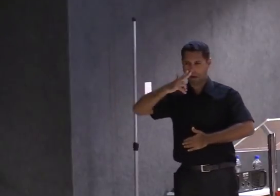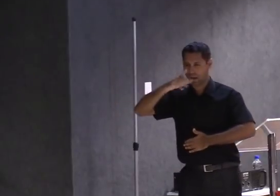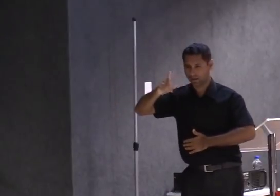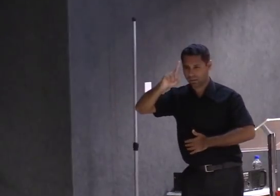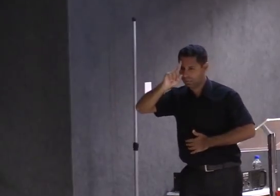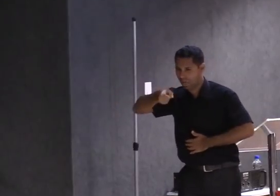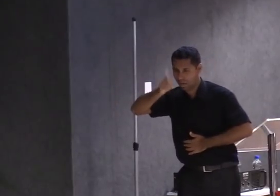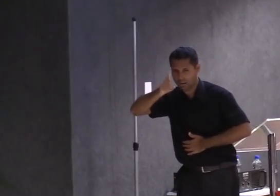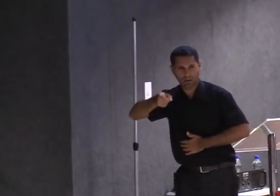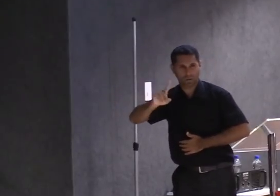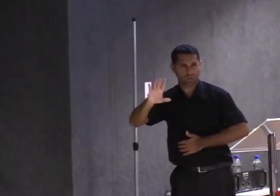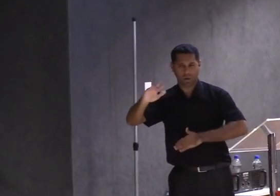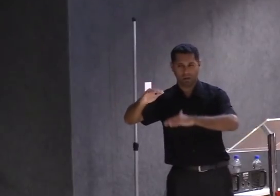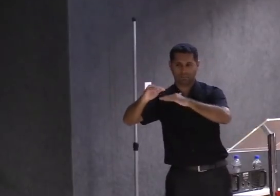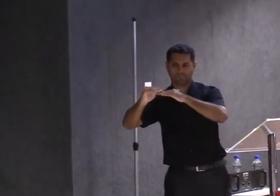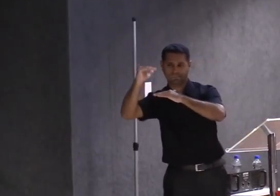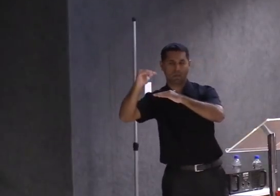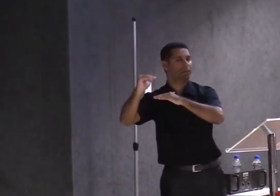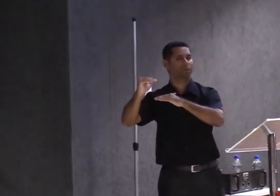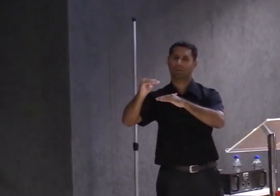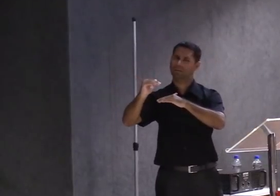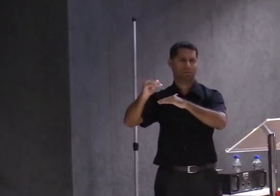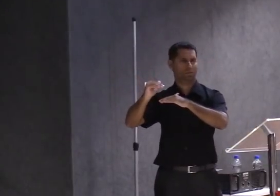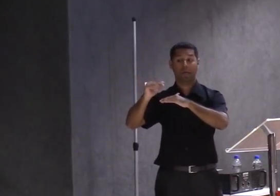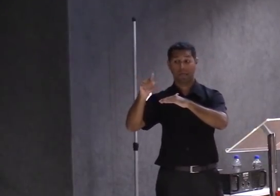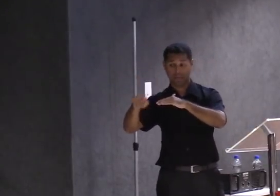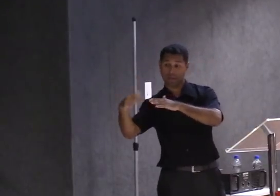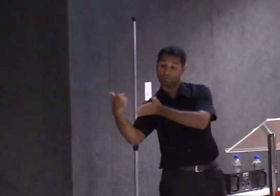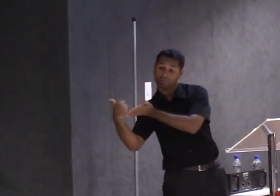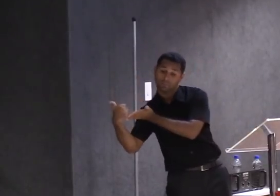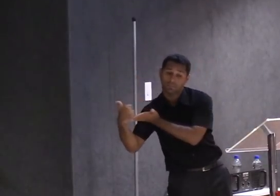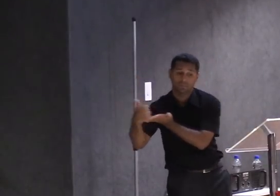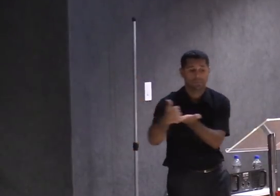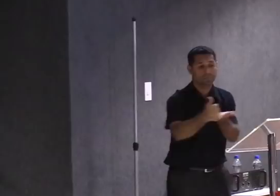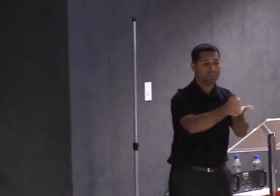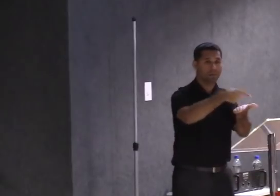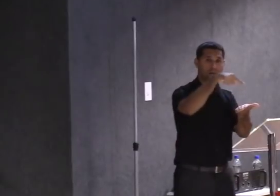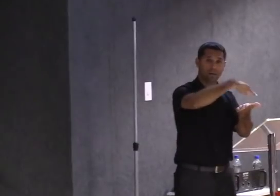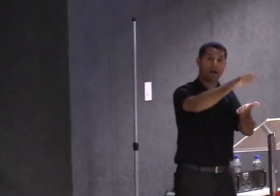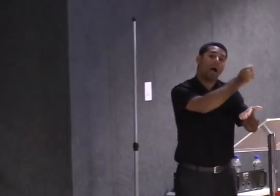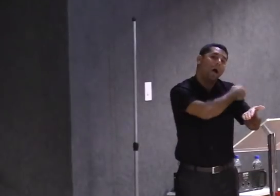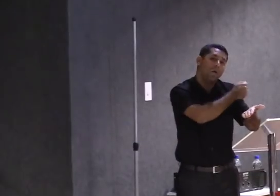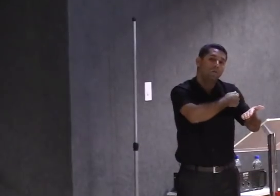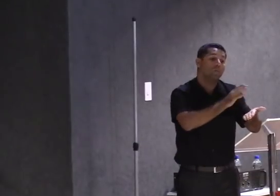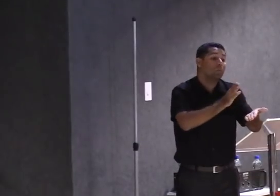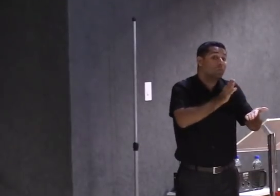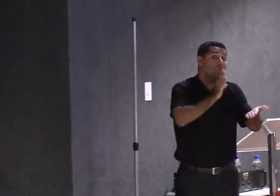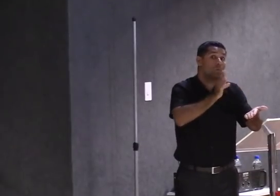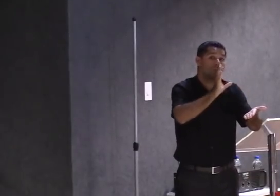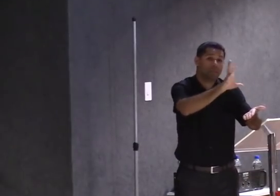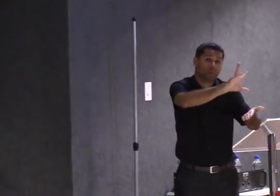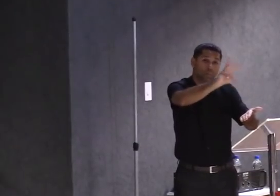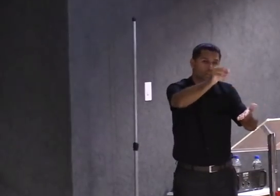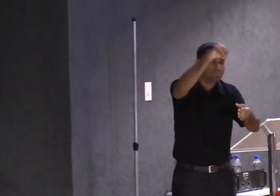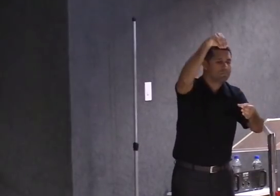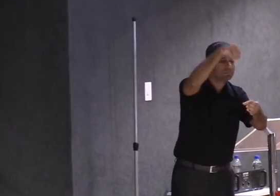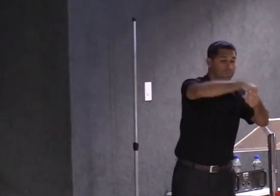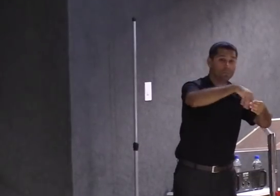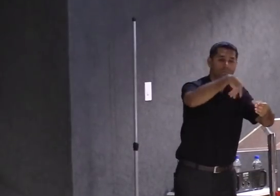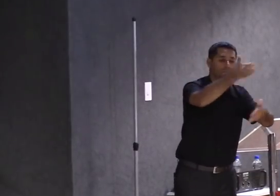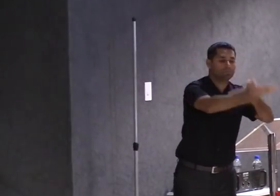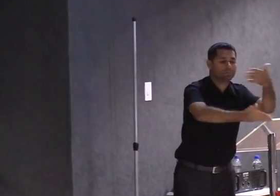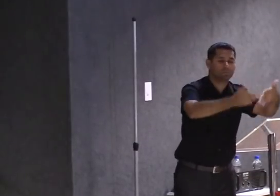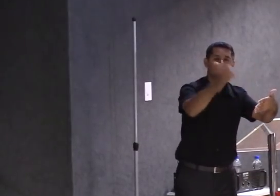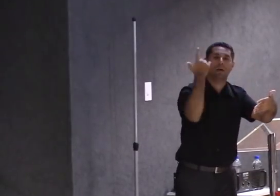uma hierarquia, então ele está ali cooperando com o aluno na construção do conhecimento. And when we think